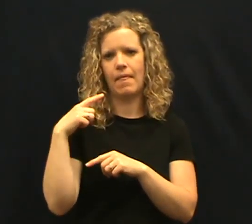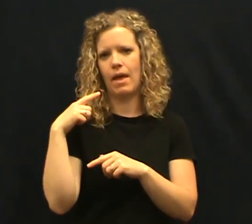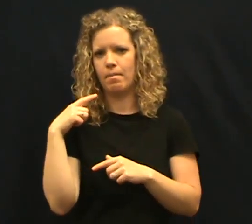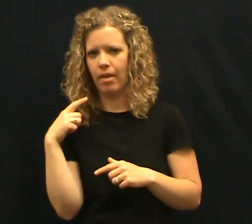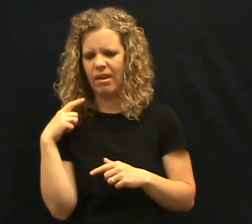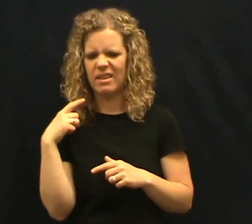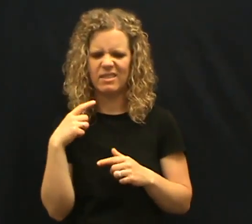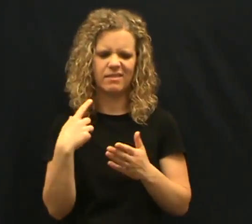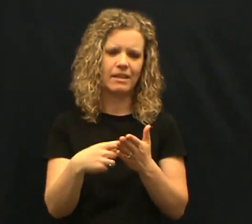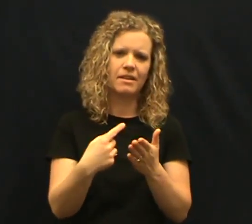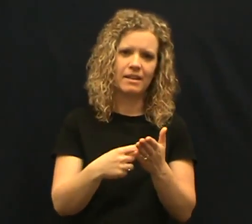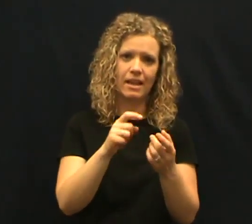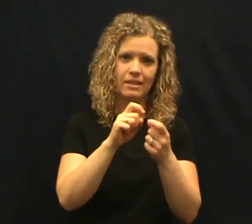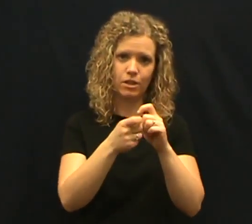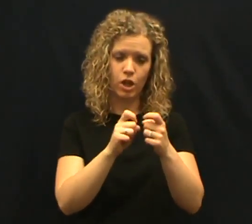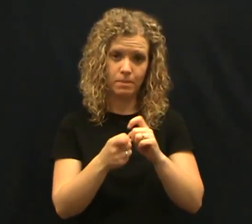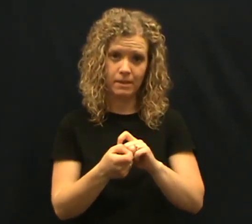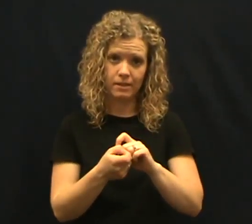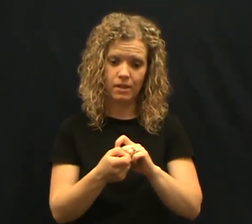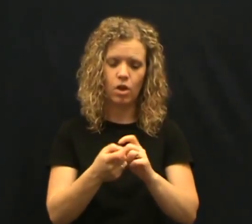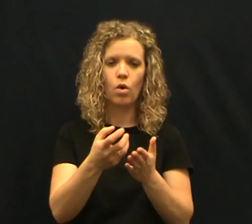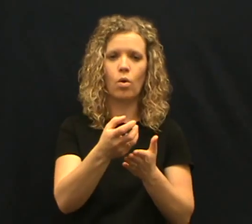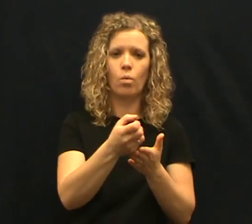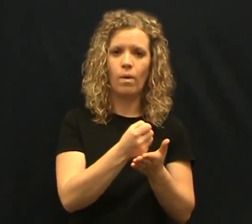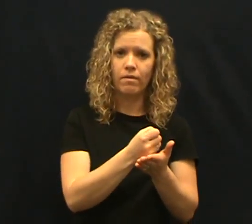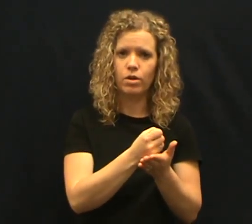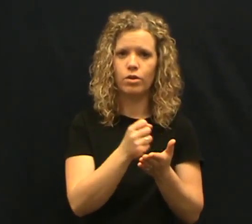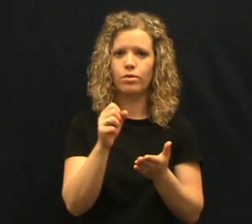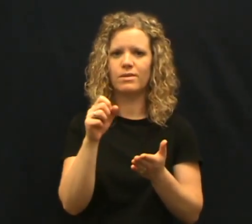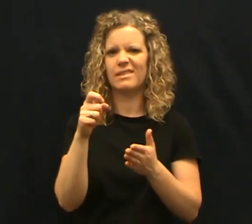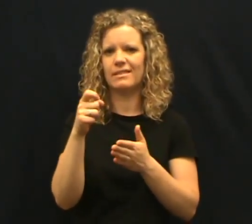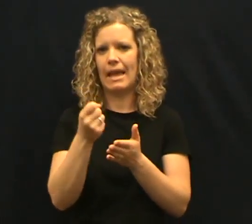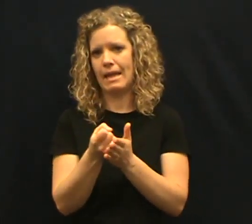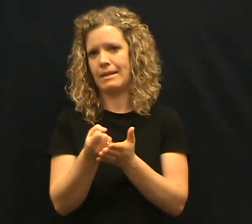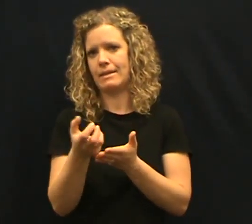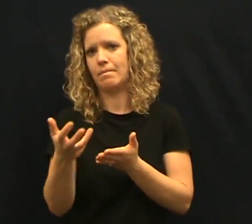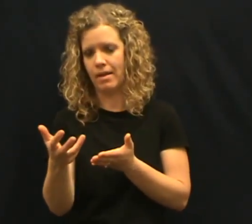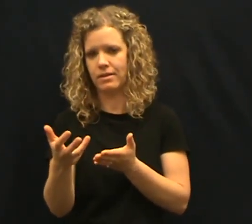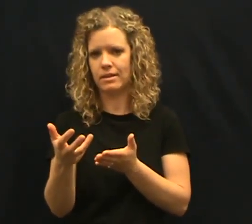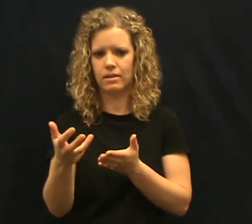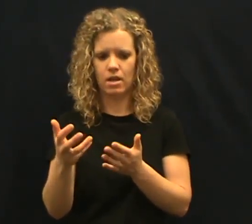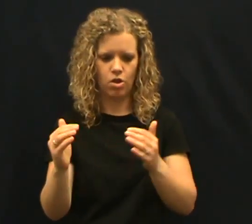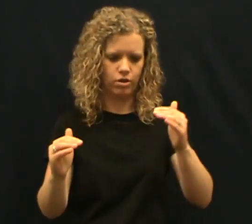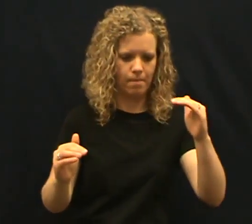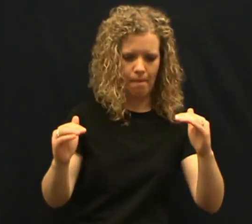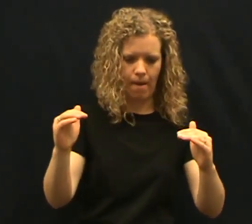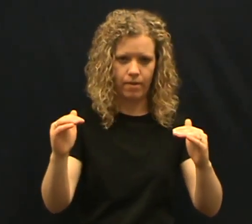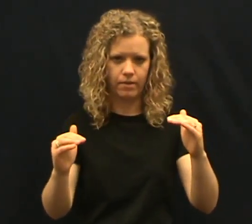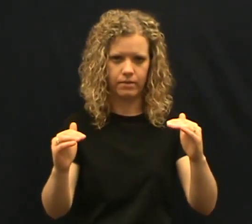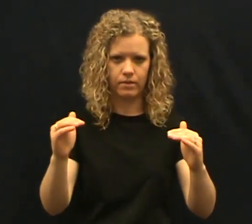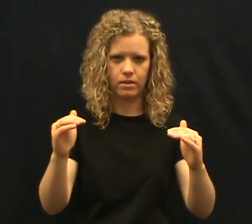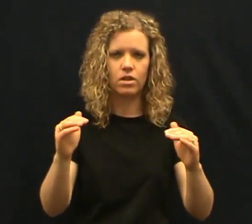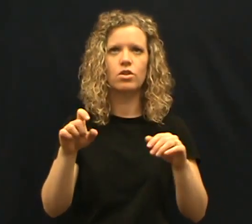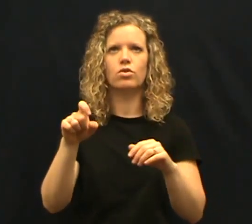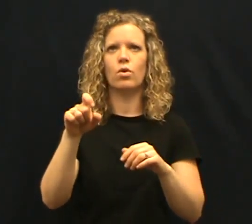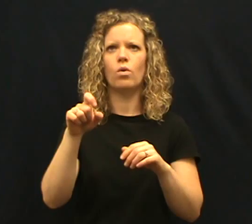adjustments, the revenues and expenses were the other side of those adjustments. And so we would make those adjustments